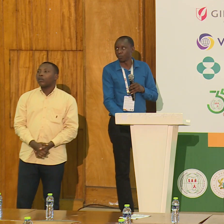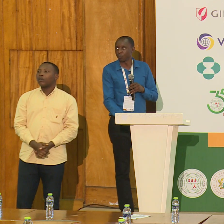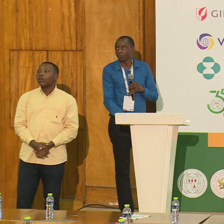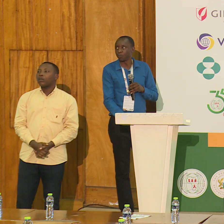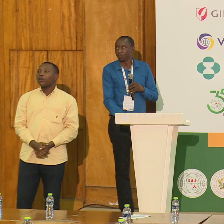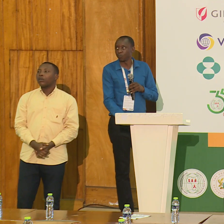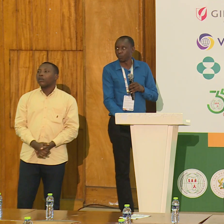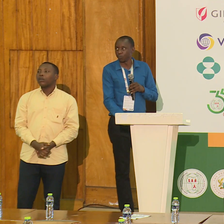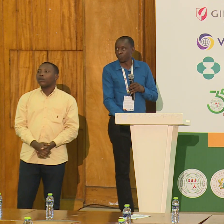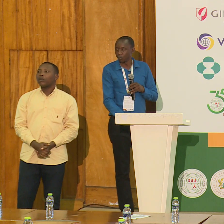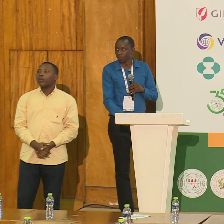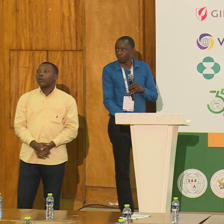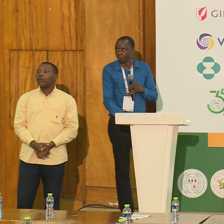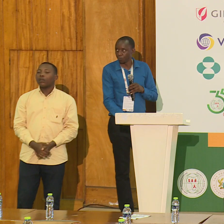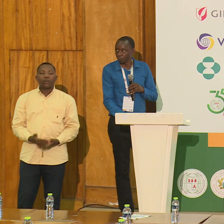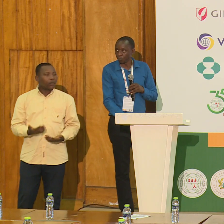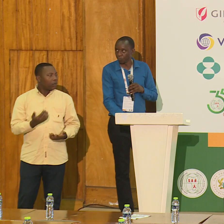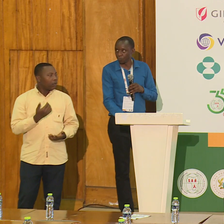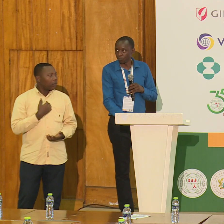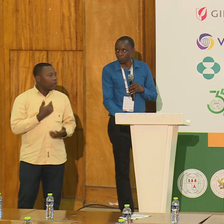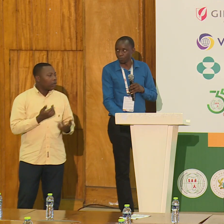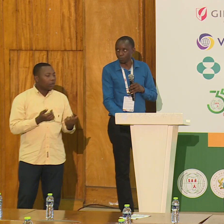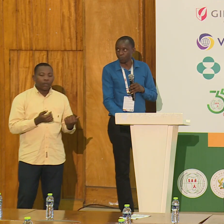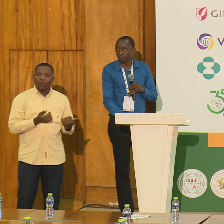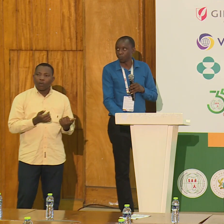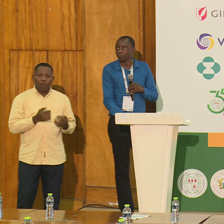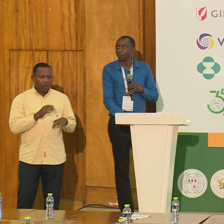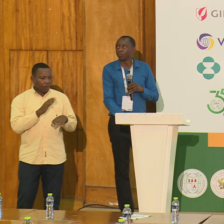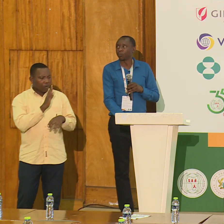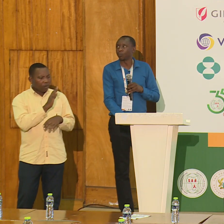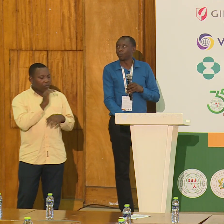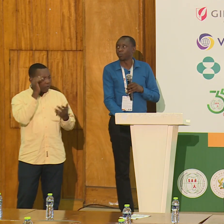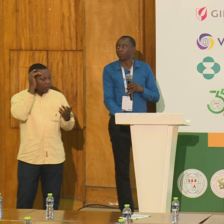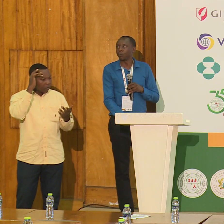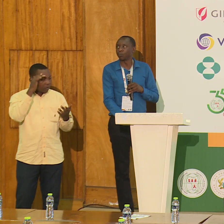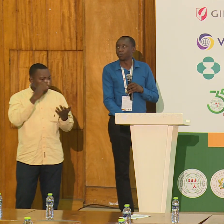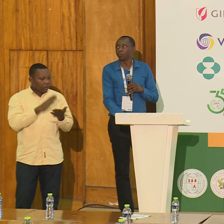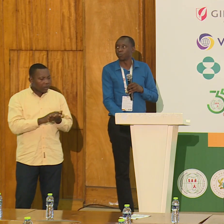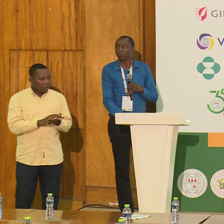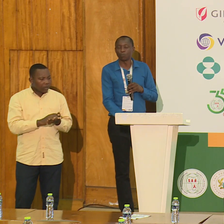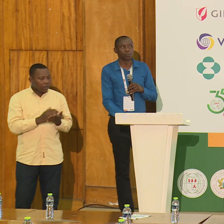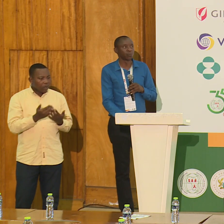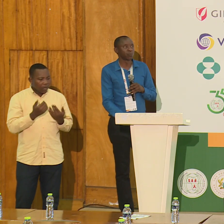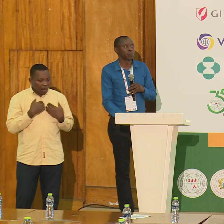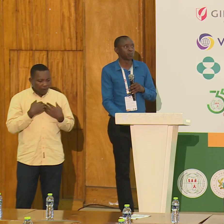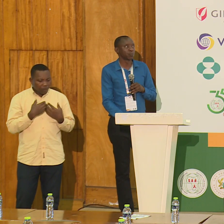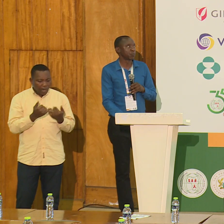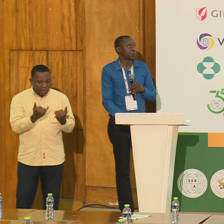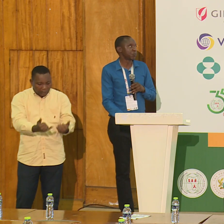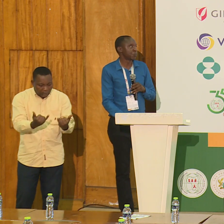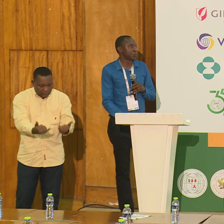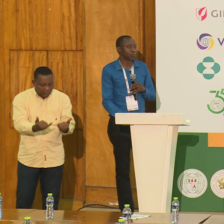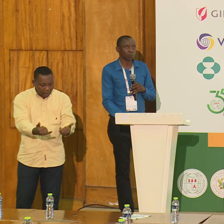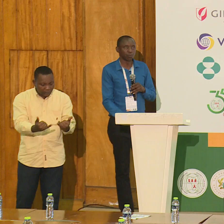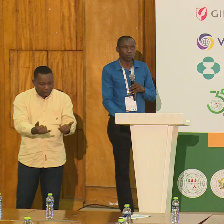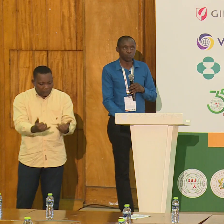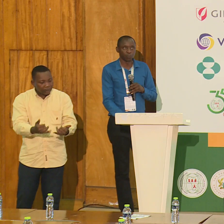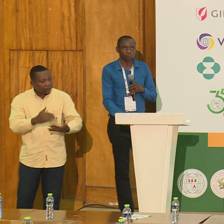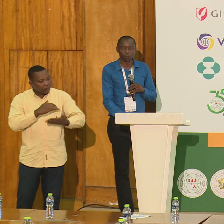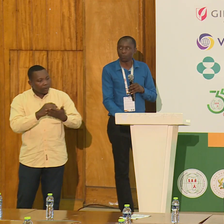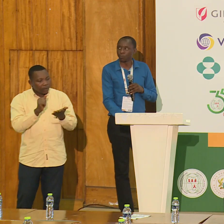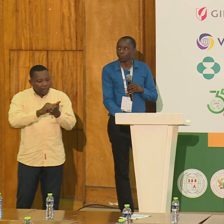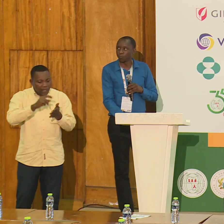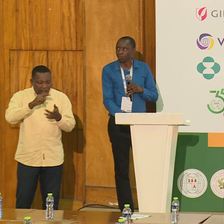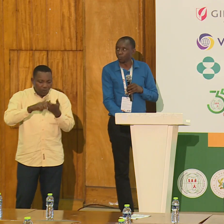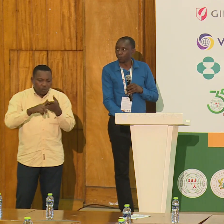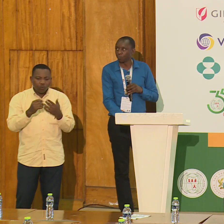same speaker. Are there, based on your study, are there any immediate interventions that should be prioritized,